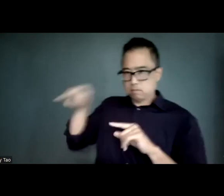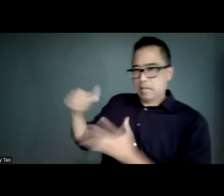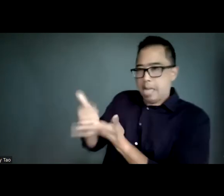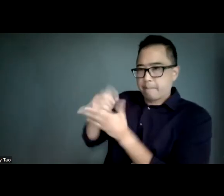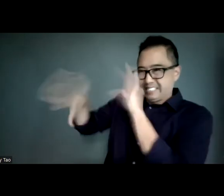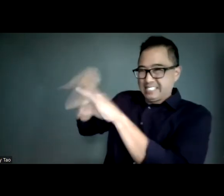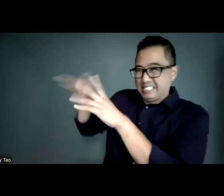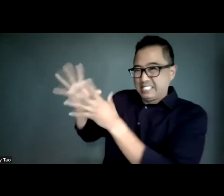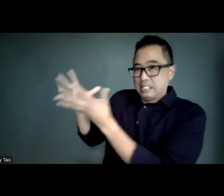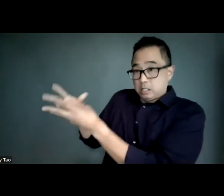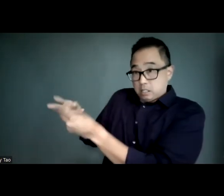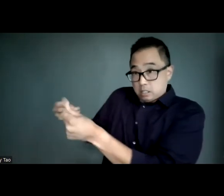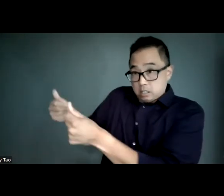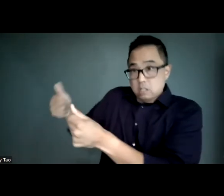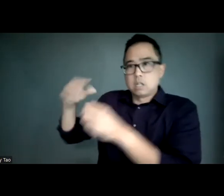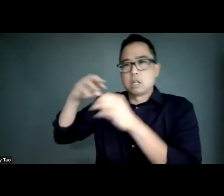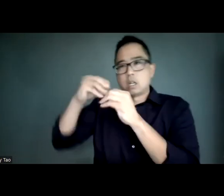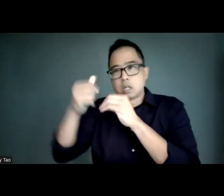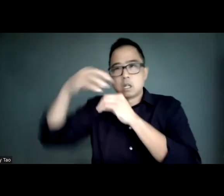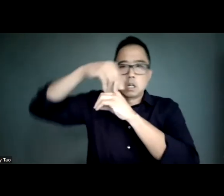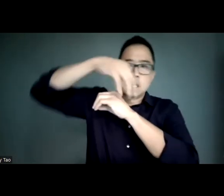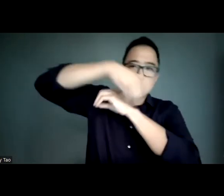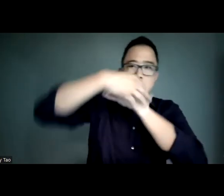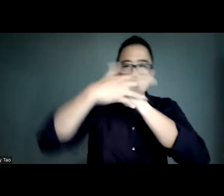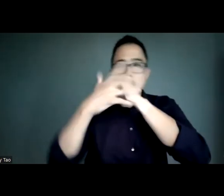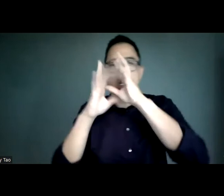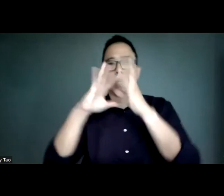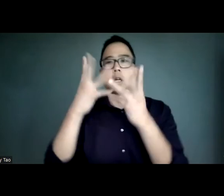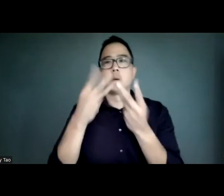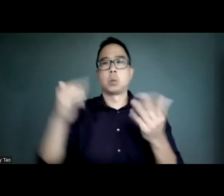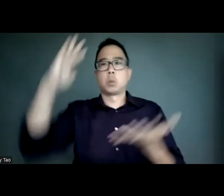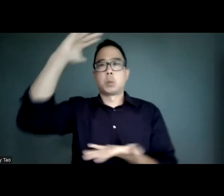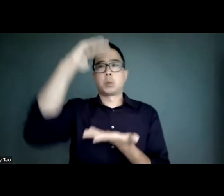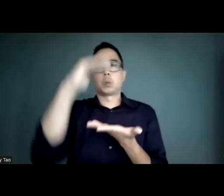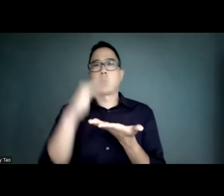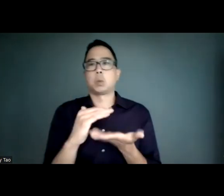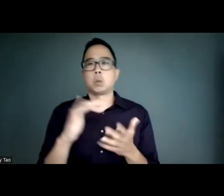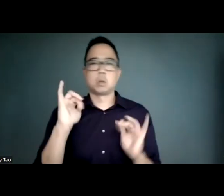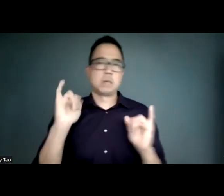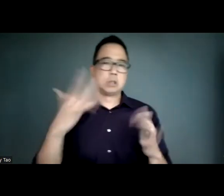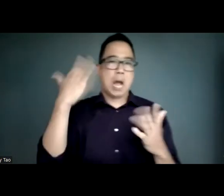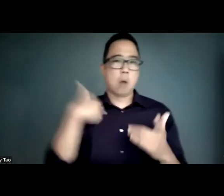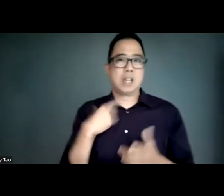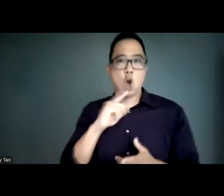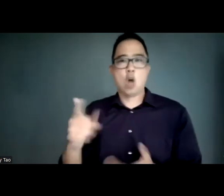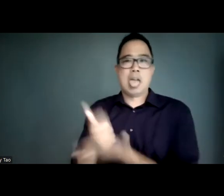that. We want to support these countries for a variety of reasons, one of them because it actually will be protecting us.